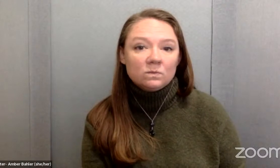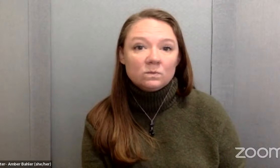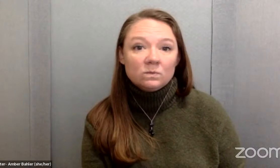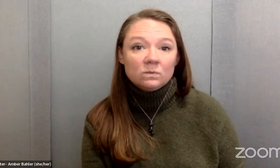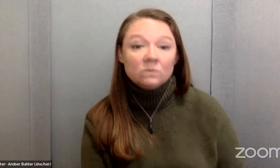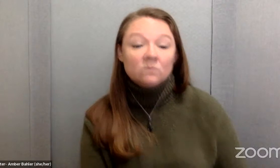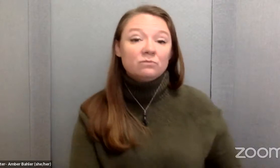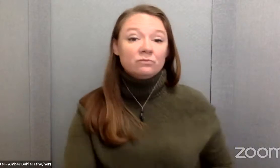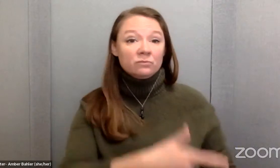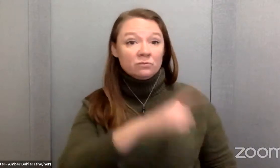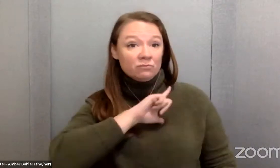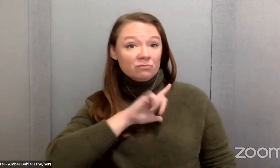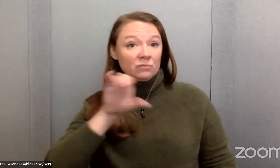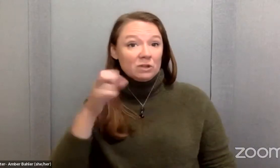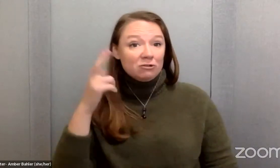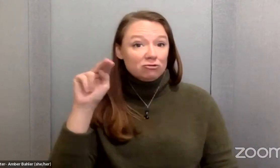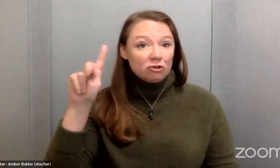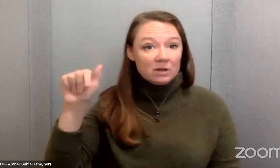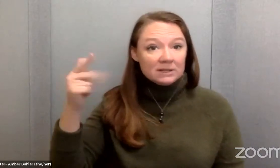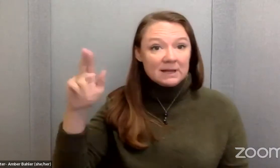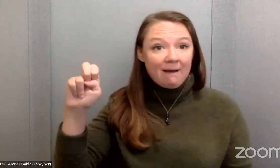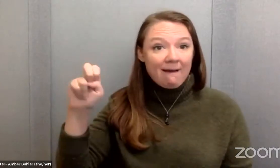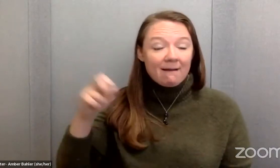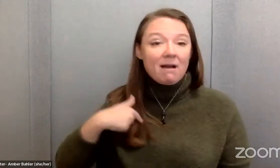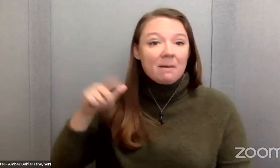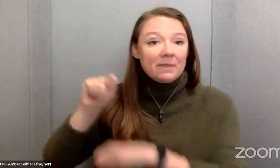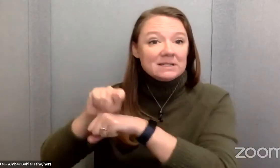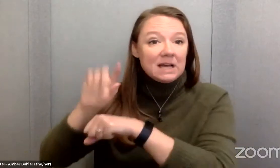It's John Tegg. I'm task force treasurer.